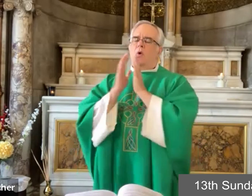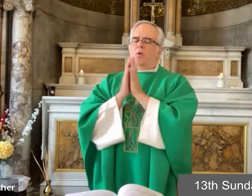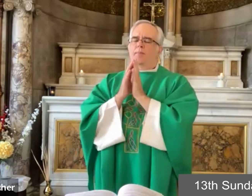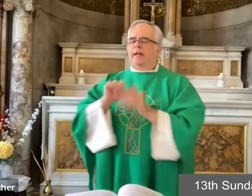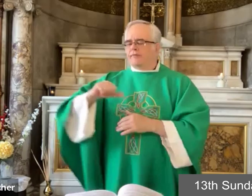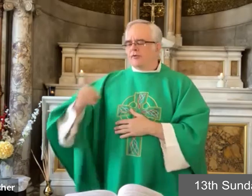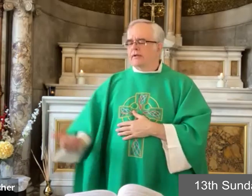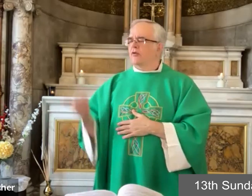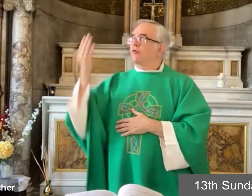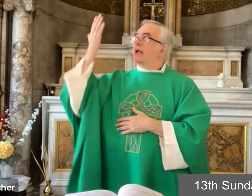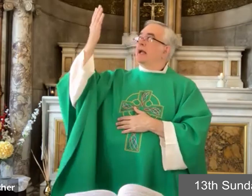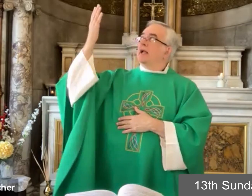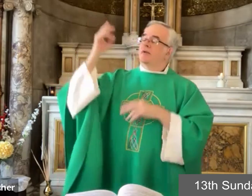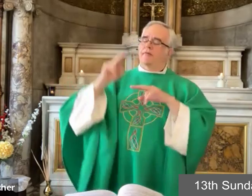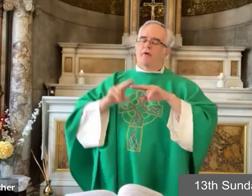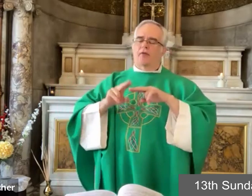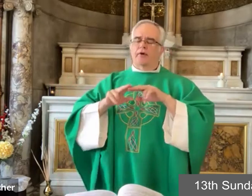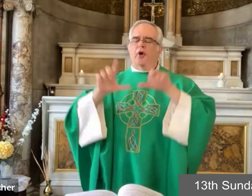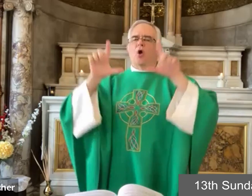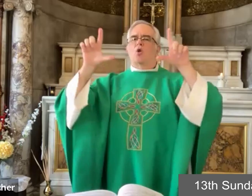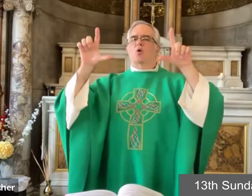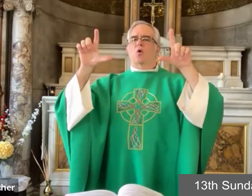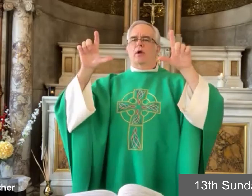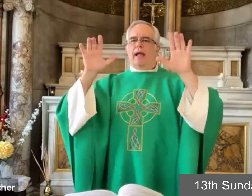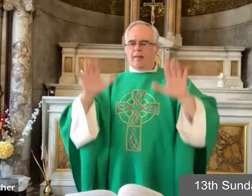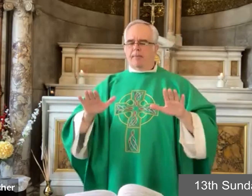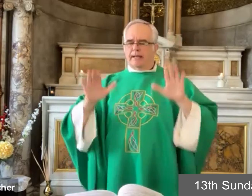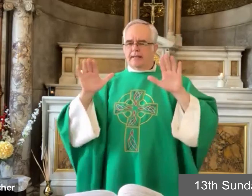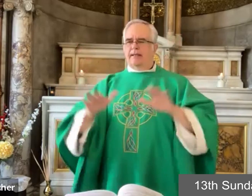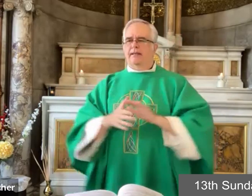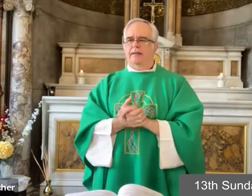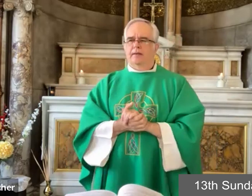We plead for us at the right hand of the Father. Lord, have mercy.